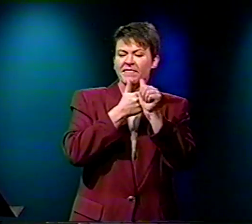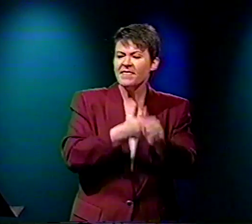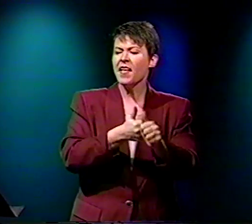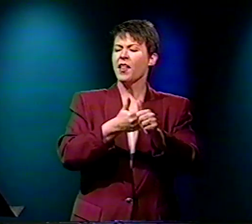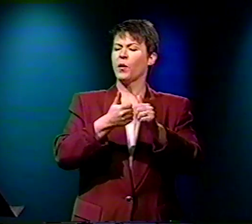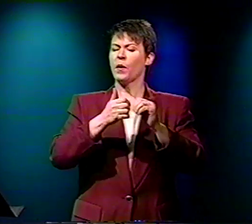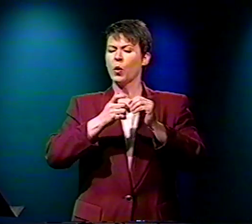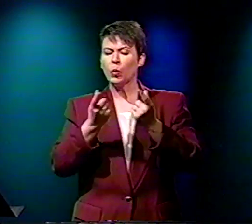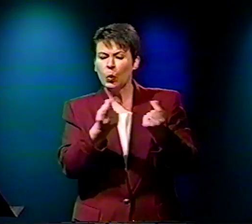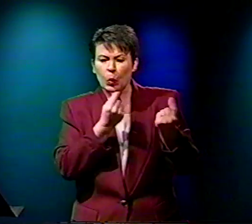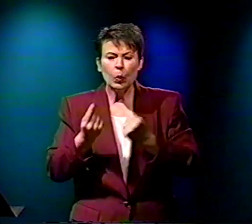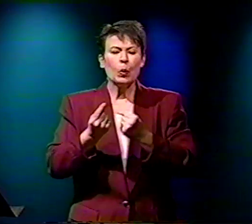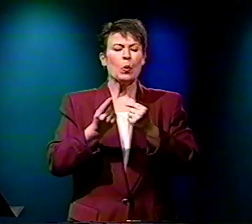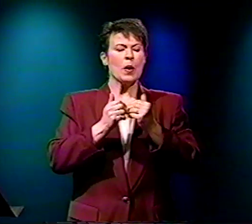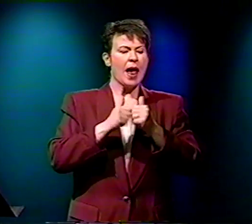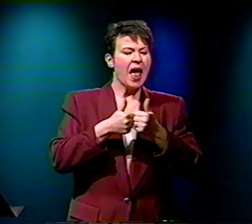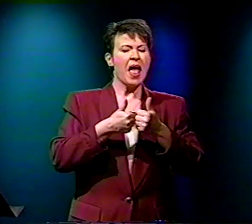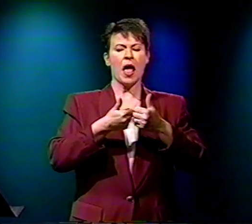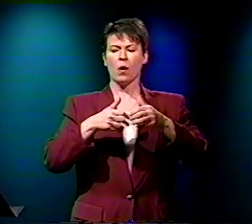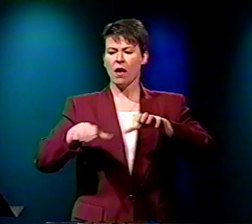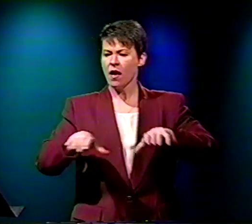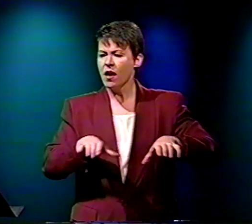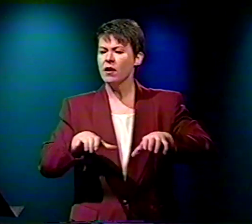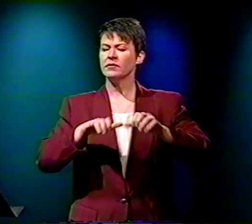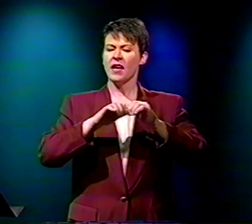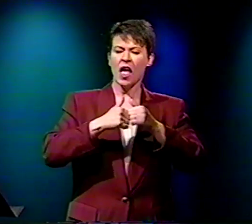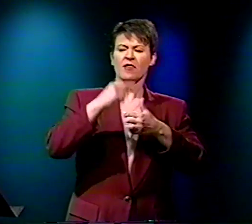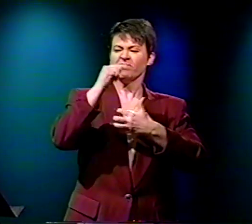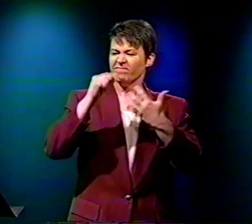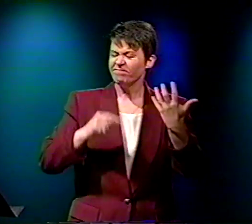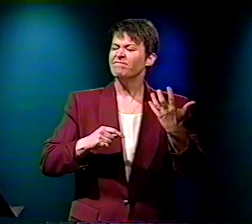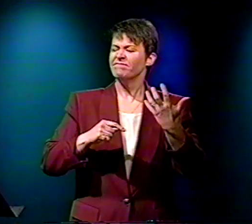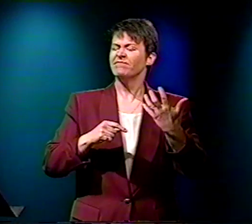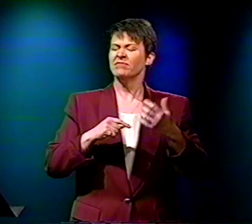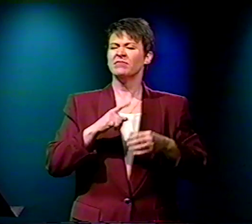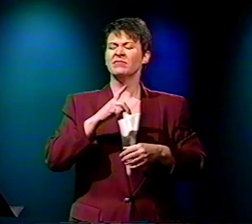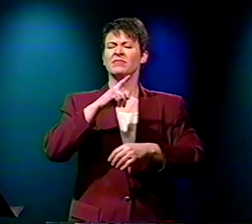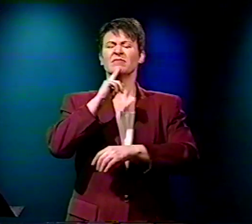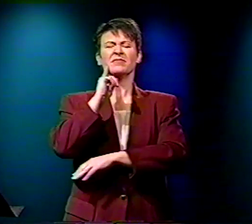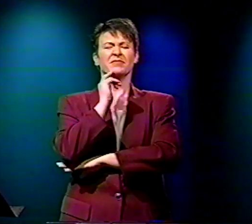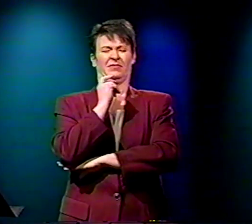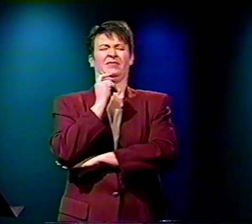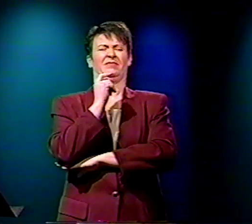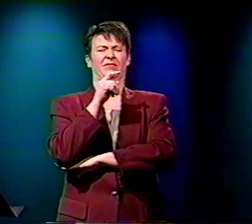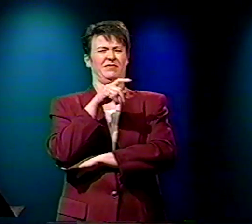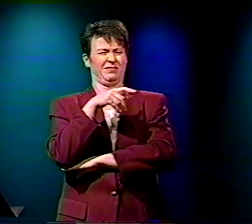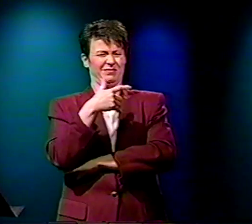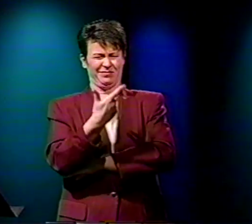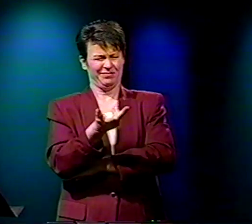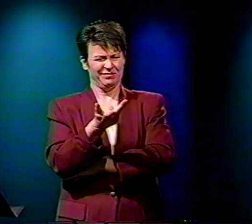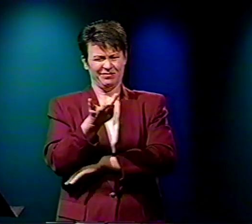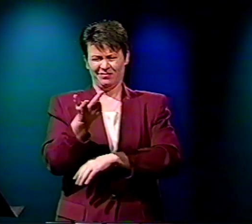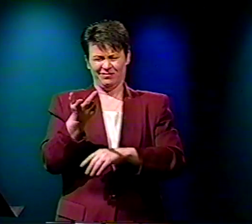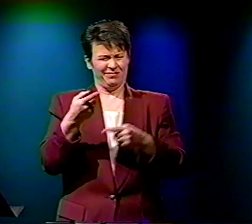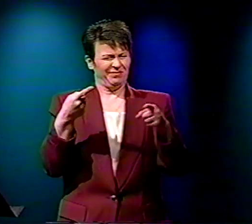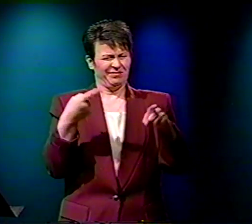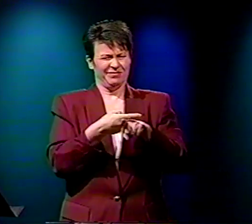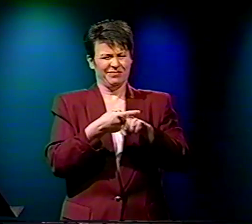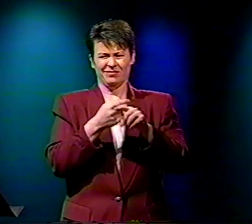certain things that interpreters must do in order to behave appropriately, and that's what that entails. And the deaf person is